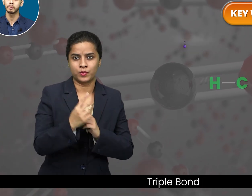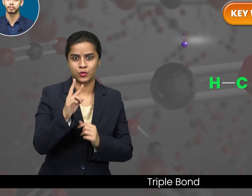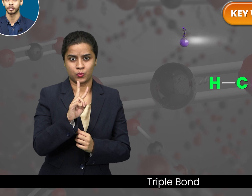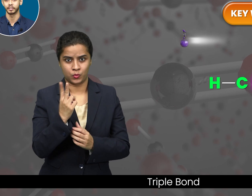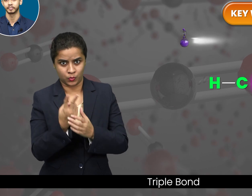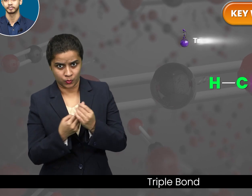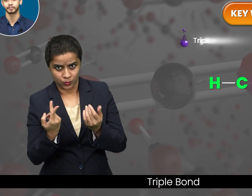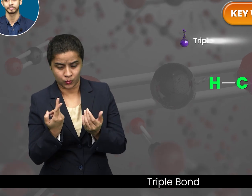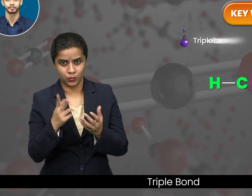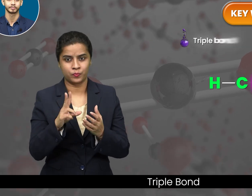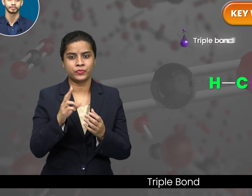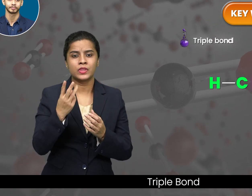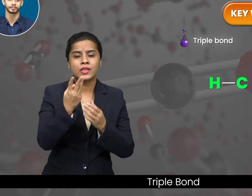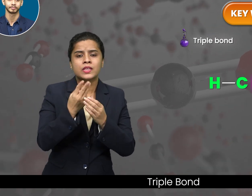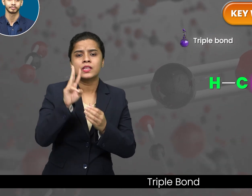triple bond.